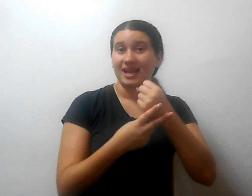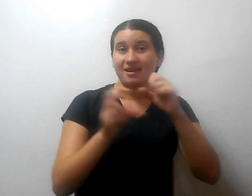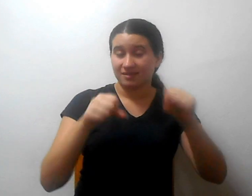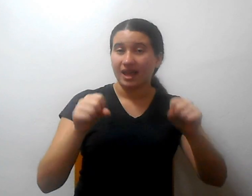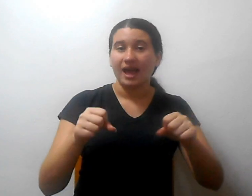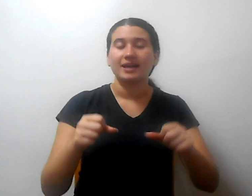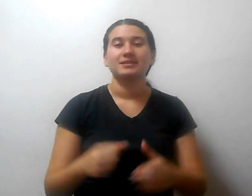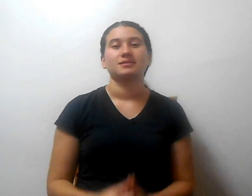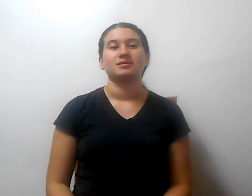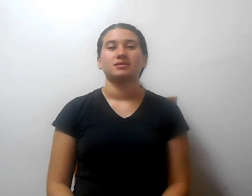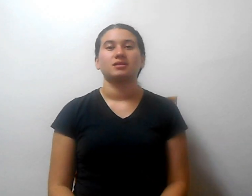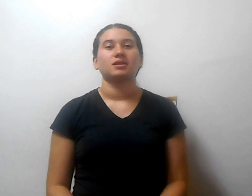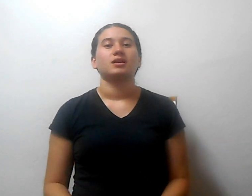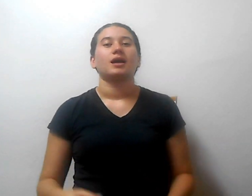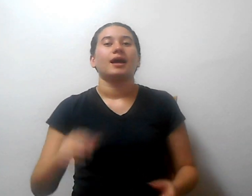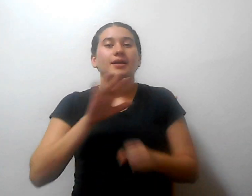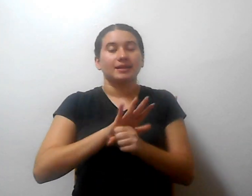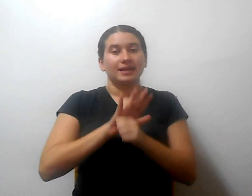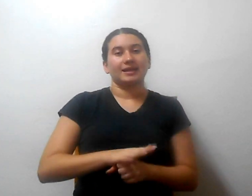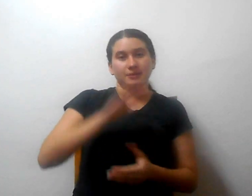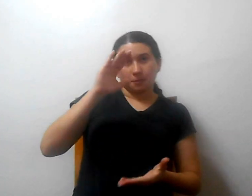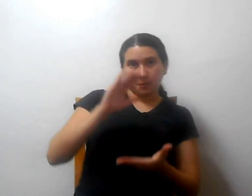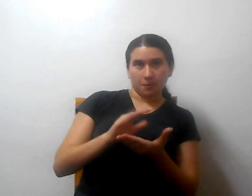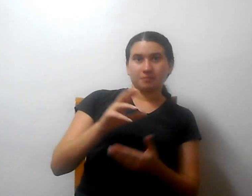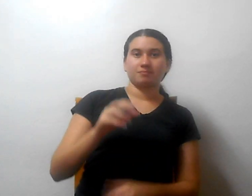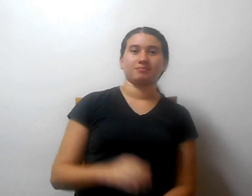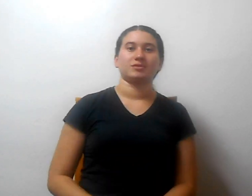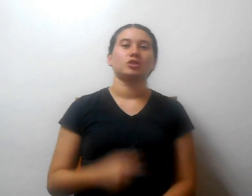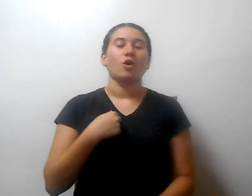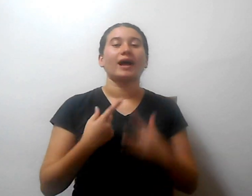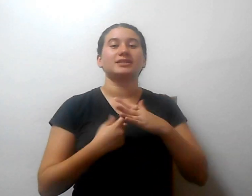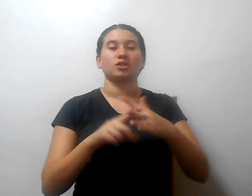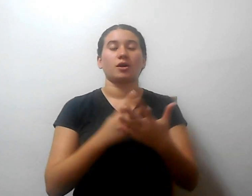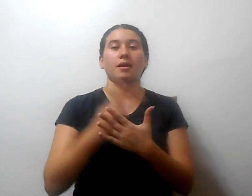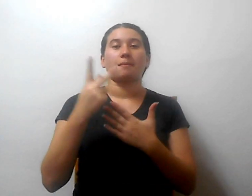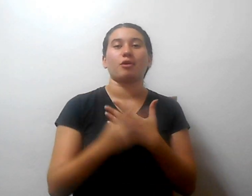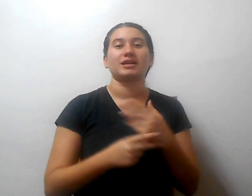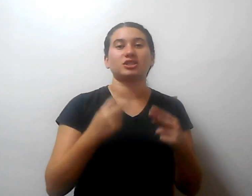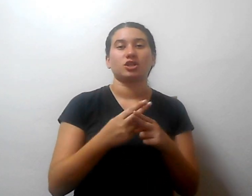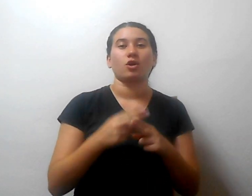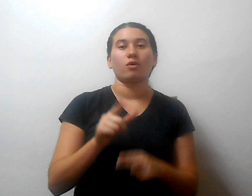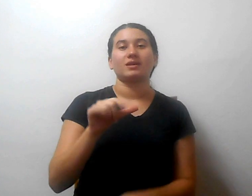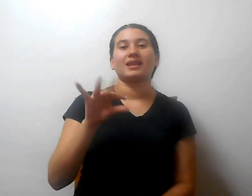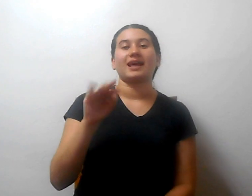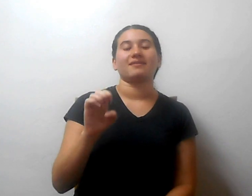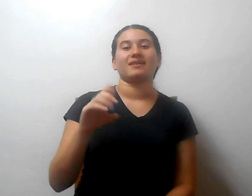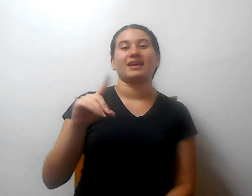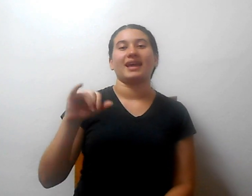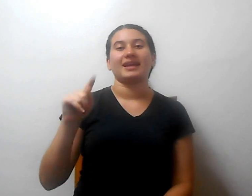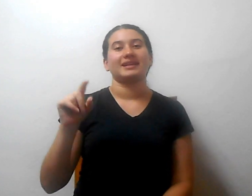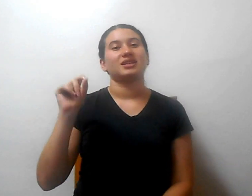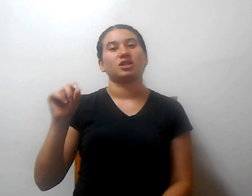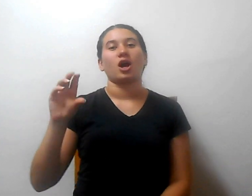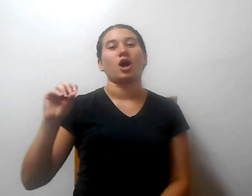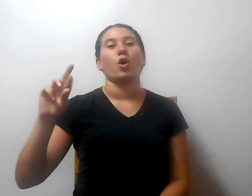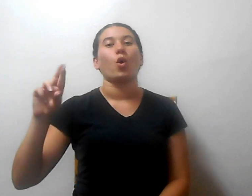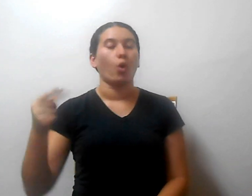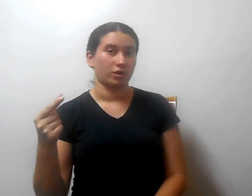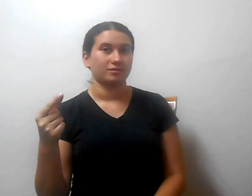it's going to give you a little more ease in your life. So I started a project called Life Edited at lifeedited.org to further this conversation and to find